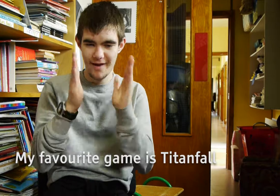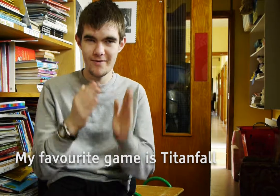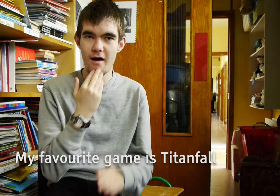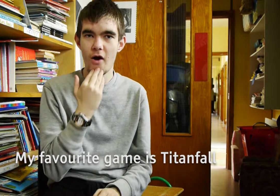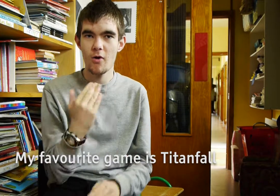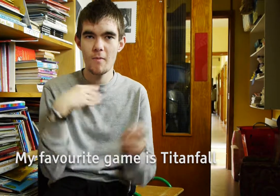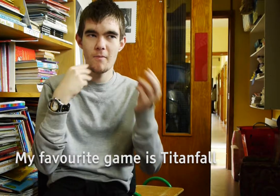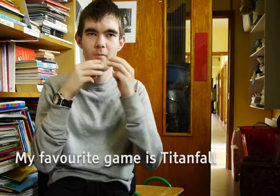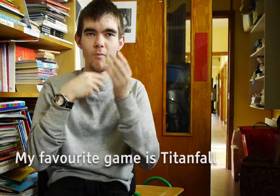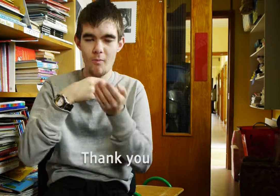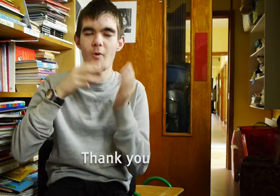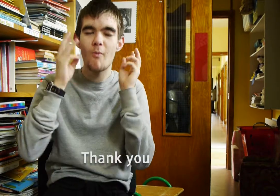Titanfall.